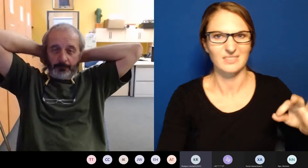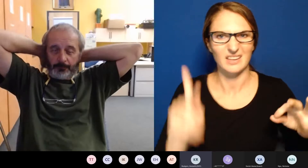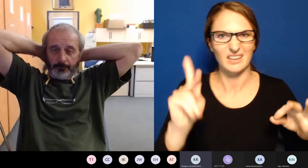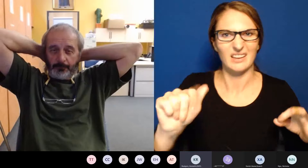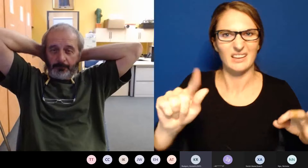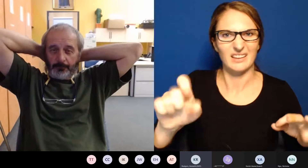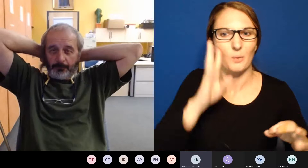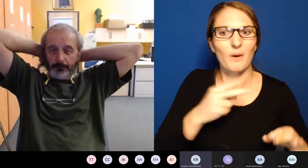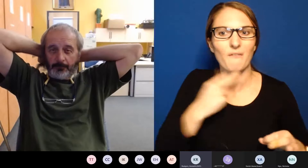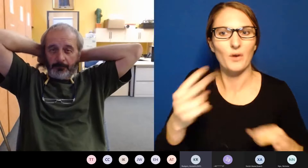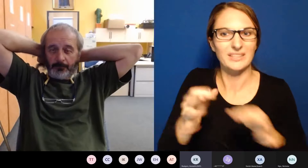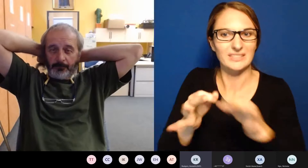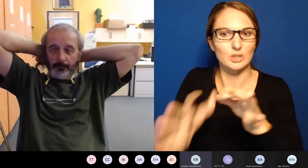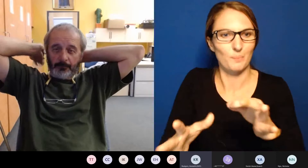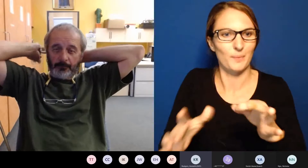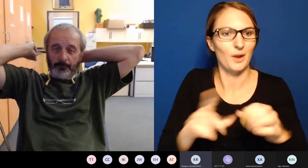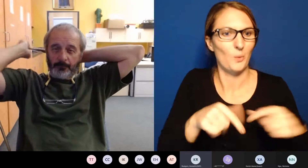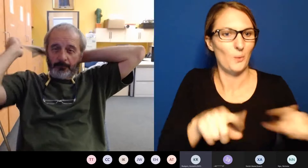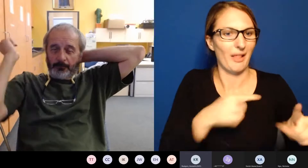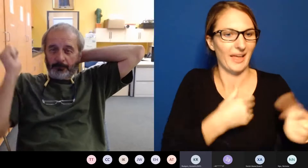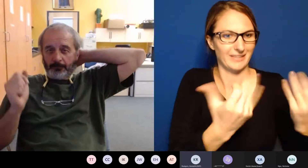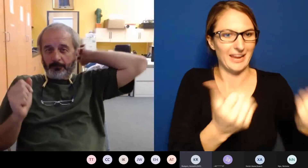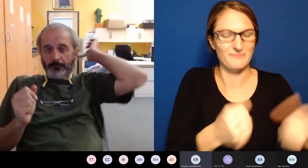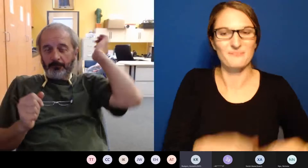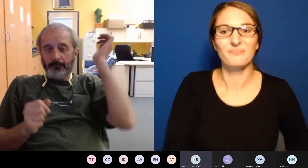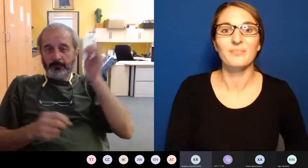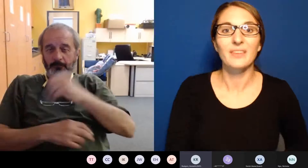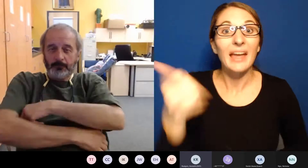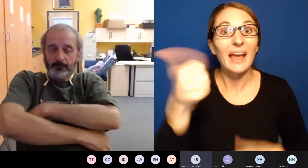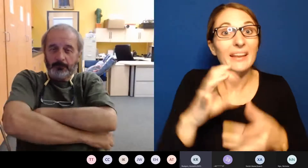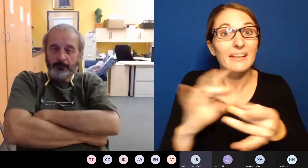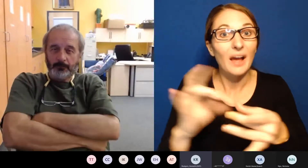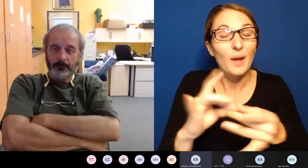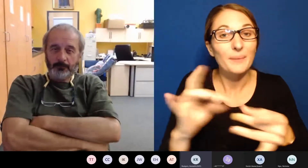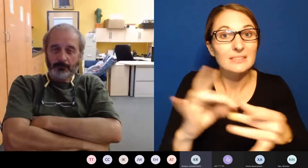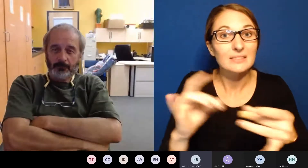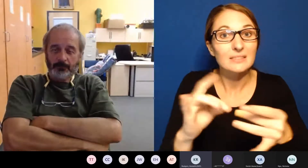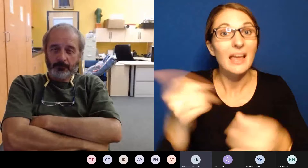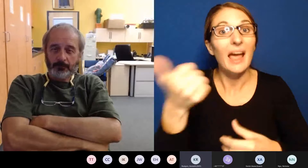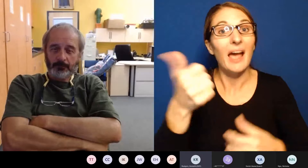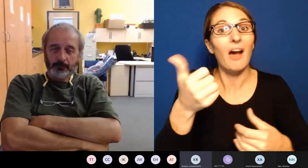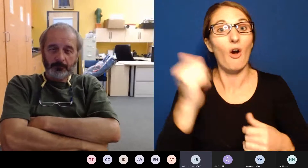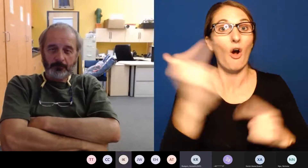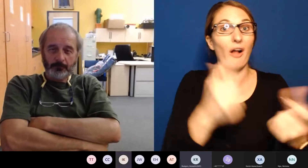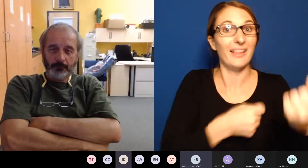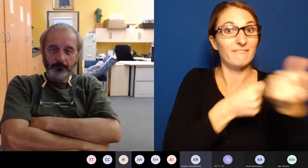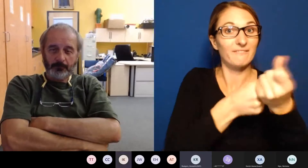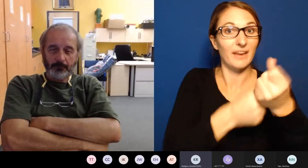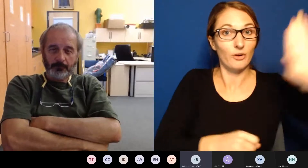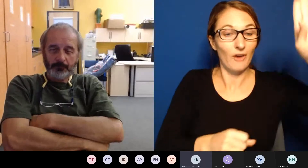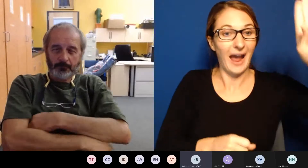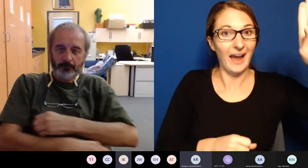and seconded to approve the agenda. Any comments? All those in favor say aye.